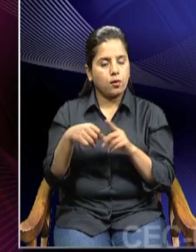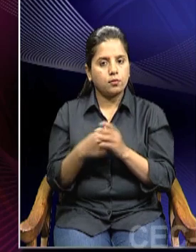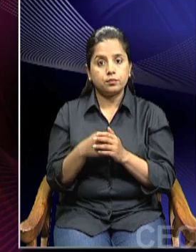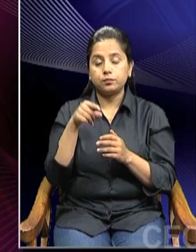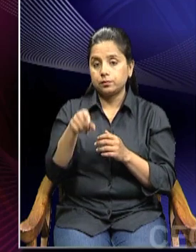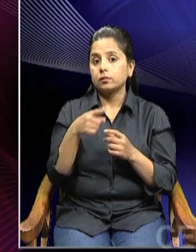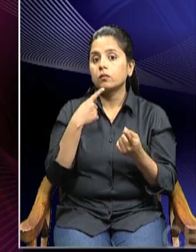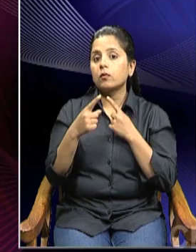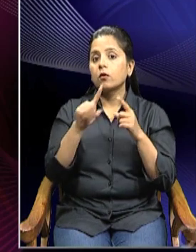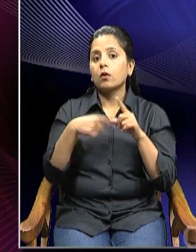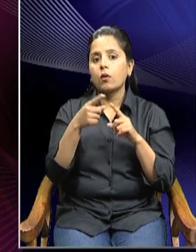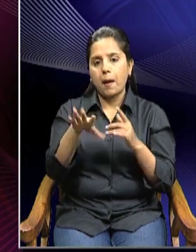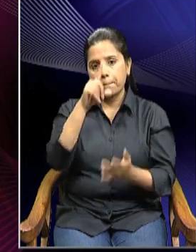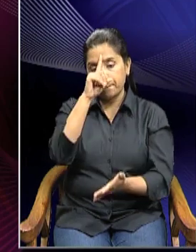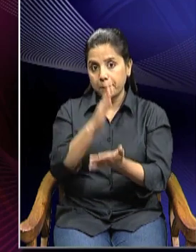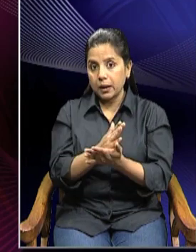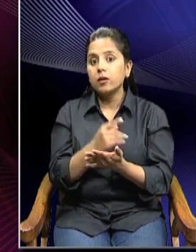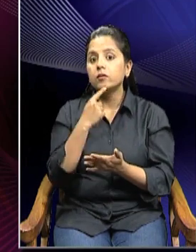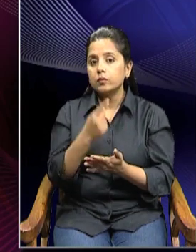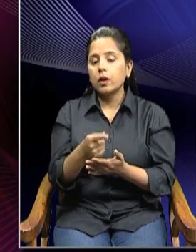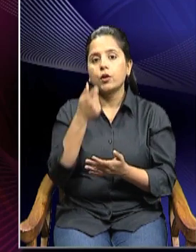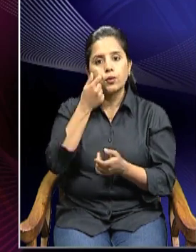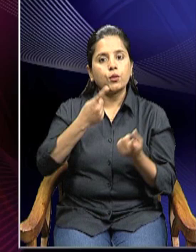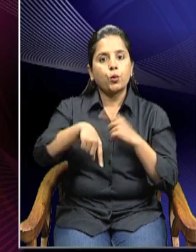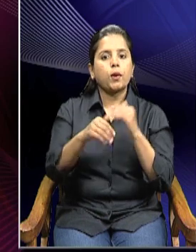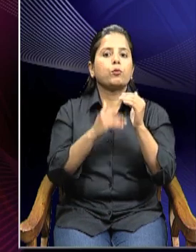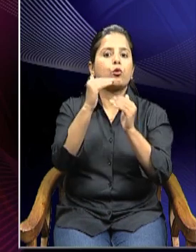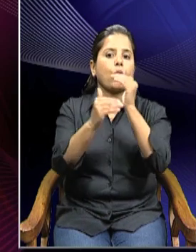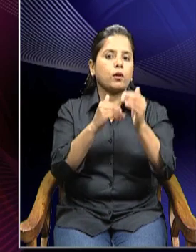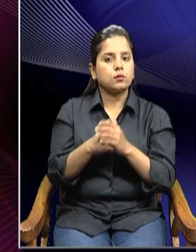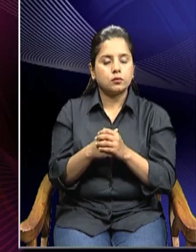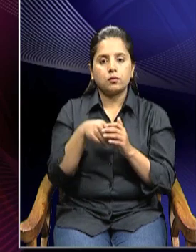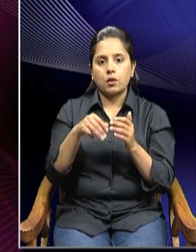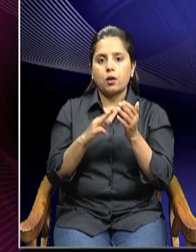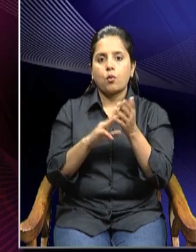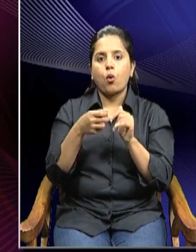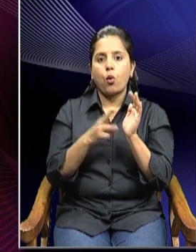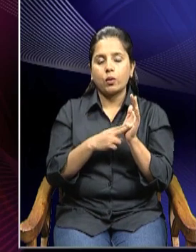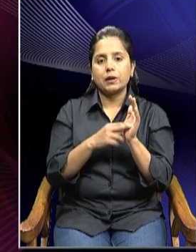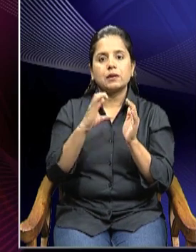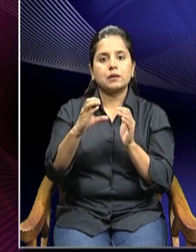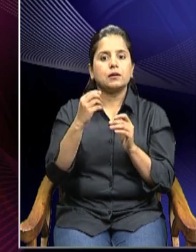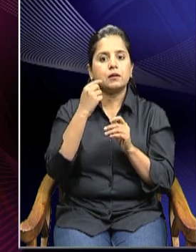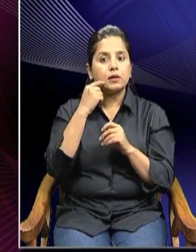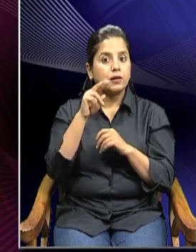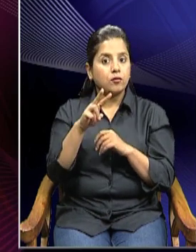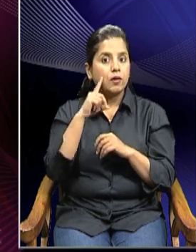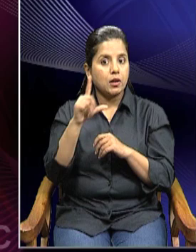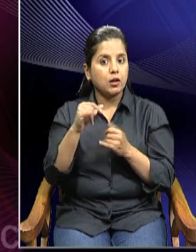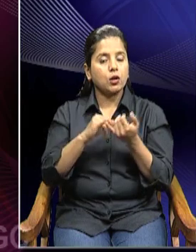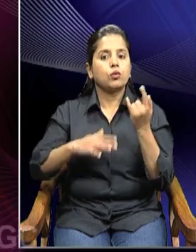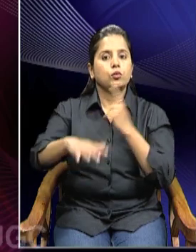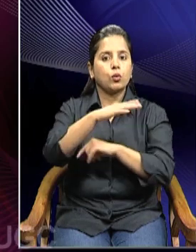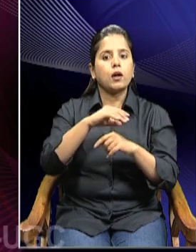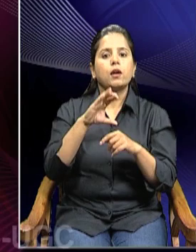who had a belief in human progress, in modern civil society, and in